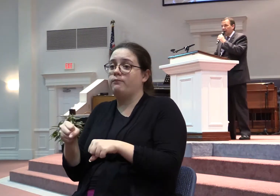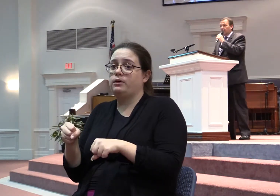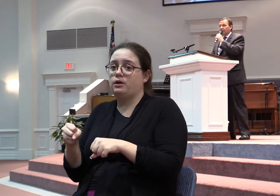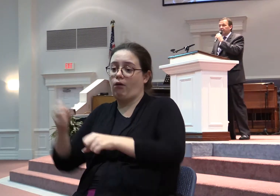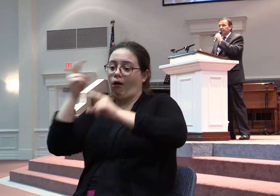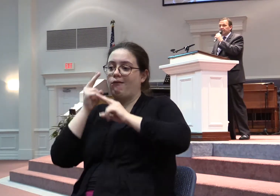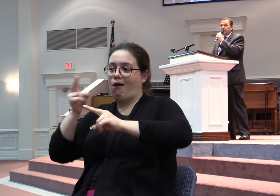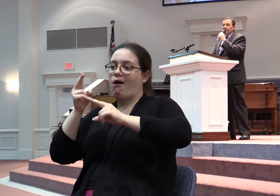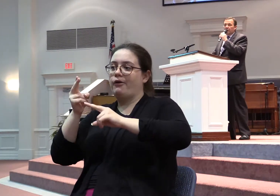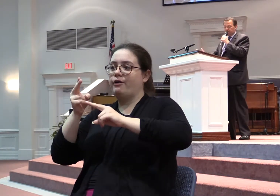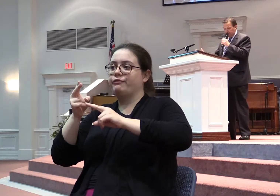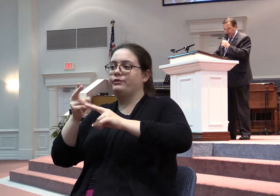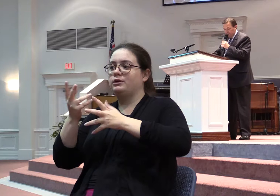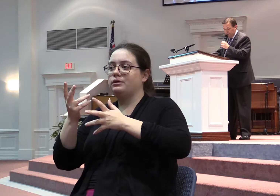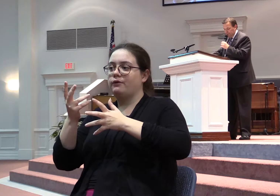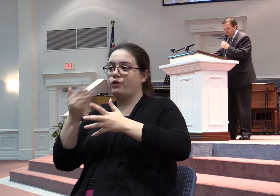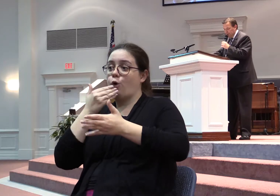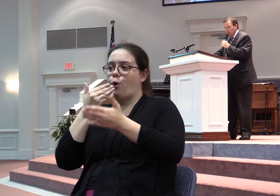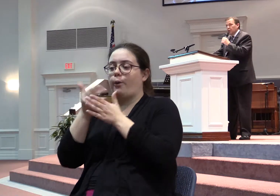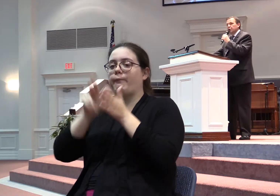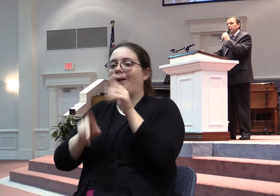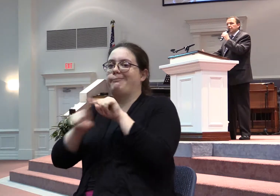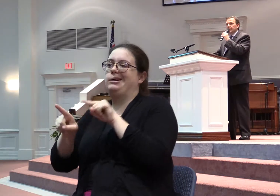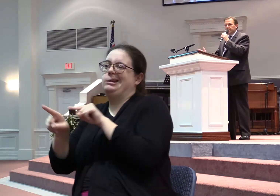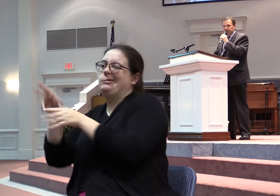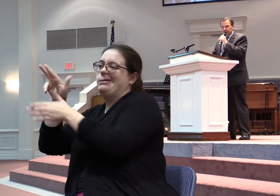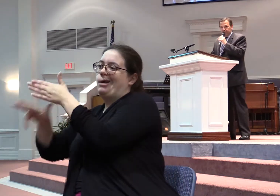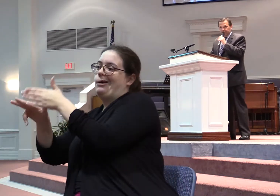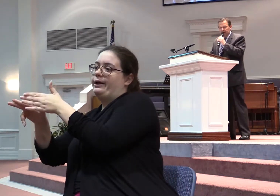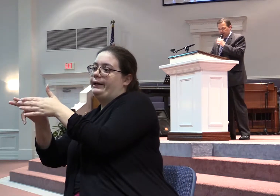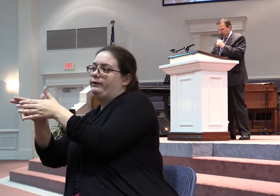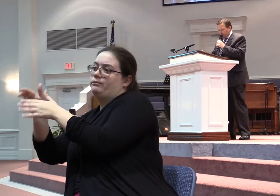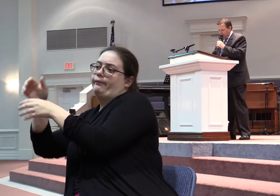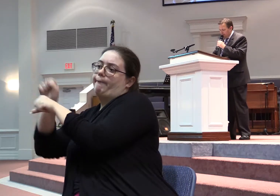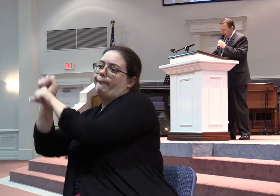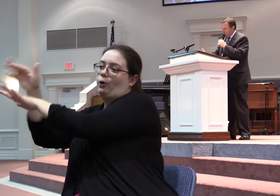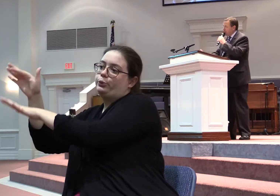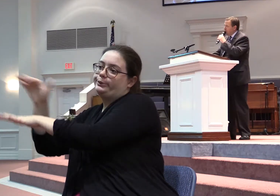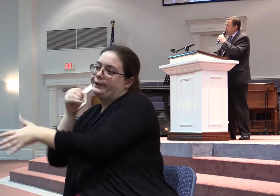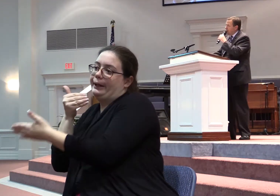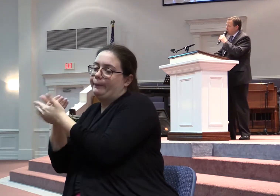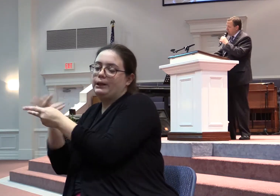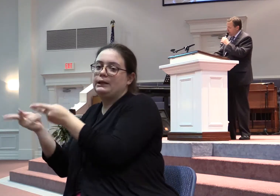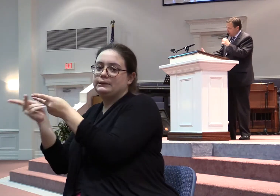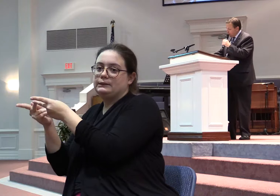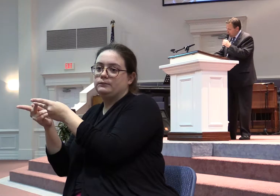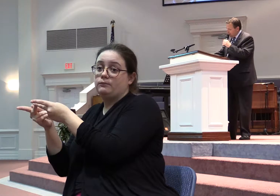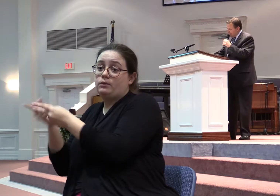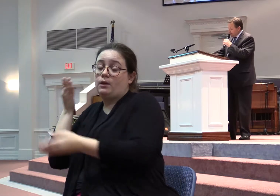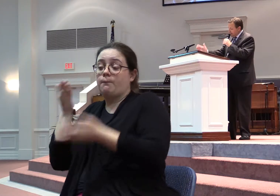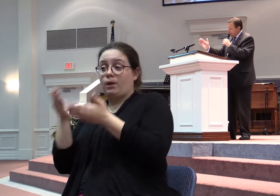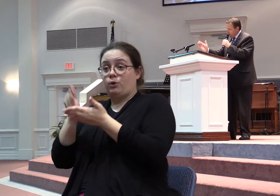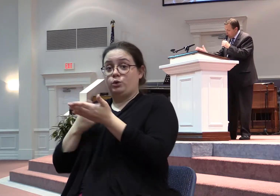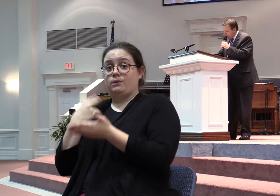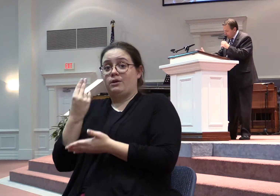the honor of a patriarch's burial. Amen. Could it be that some of us are putting ourselves through